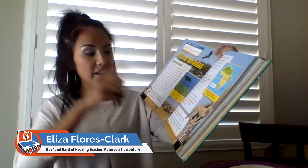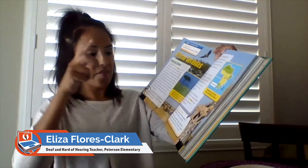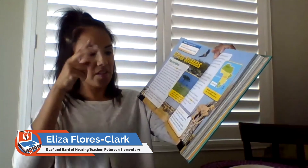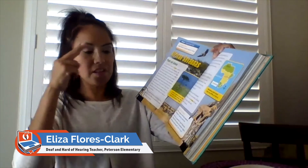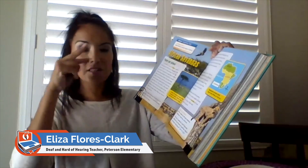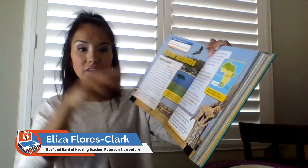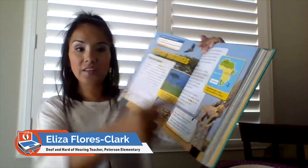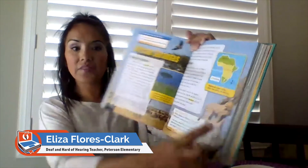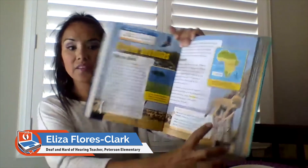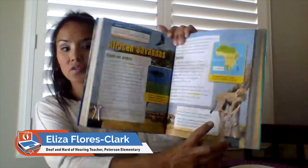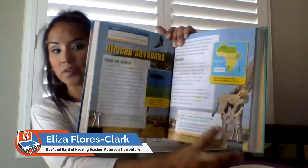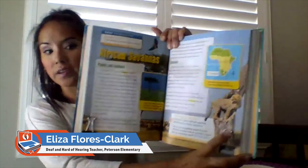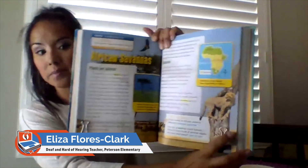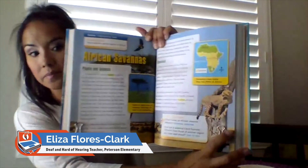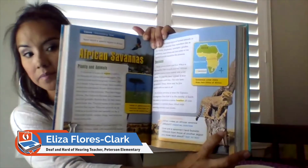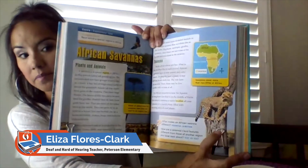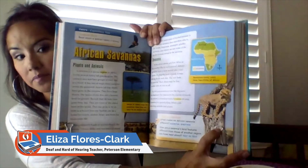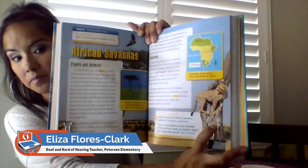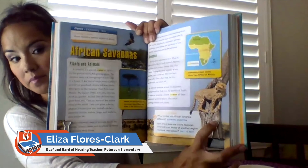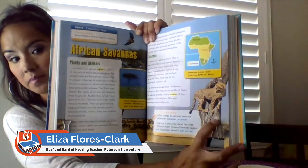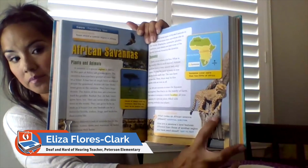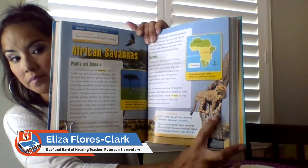And let's look at this tree.